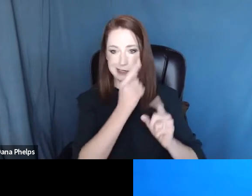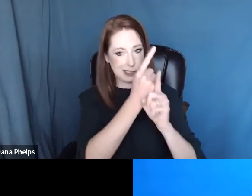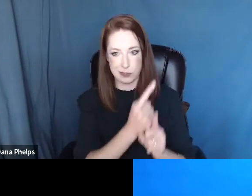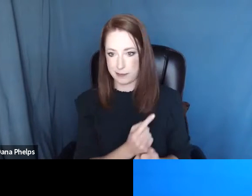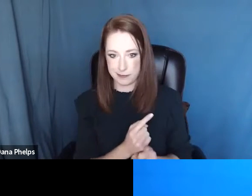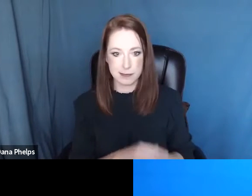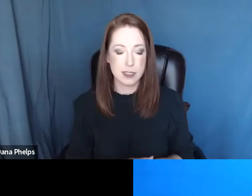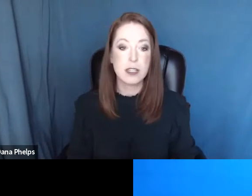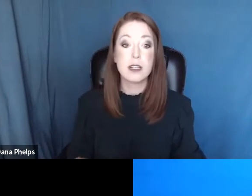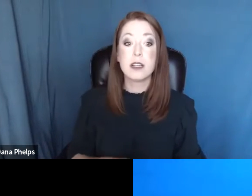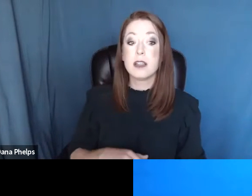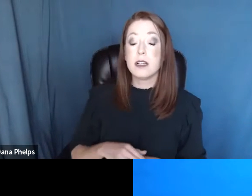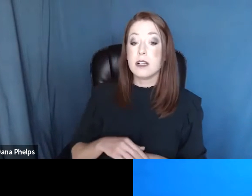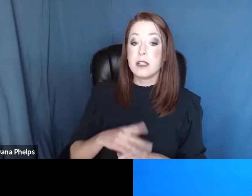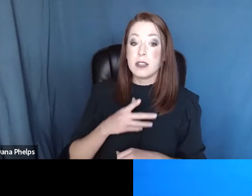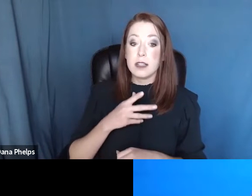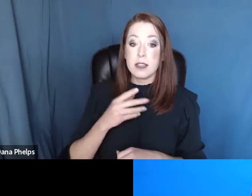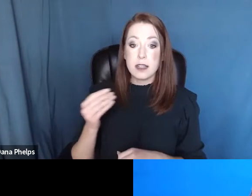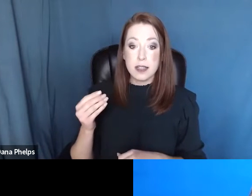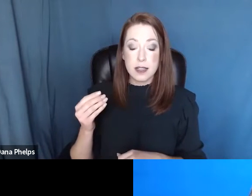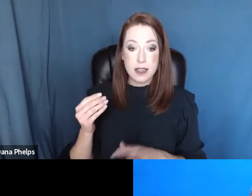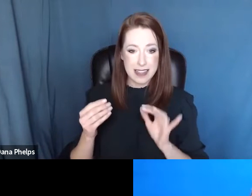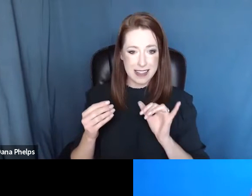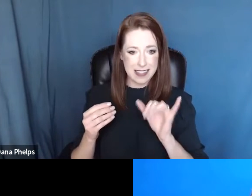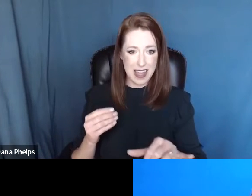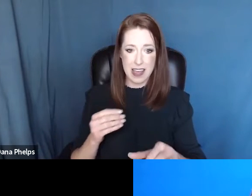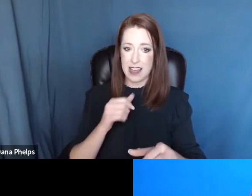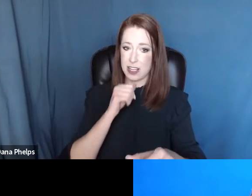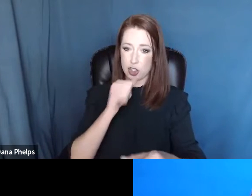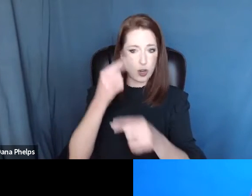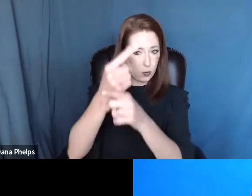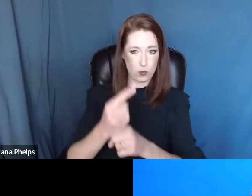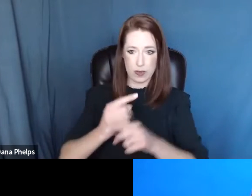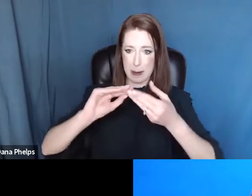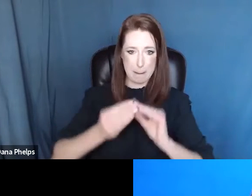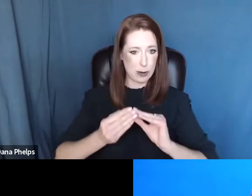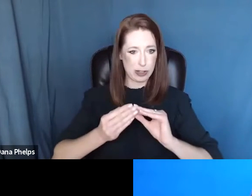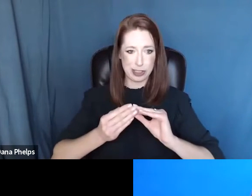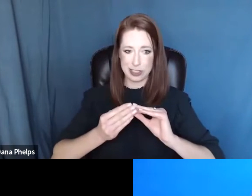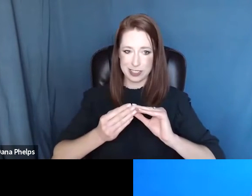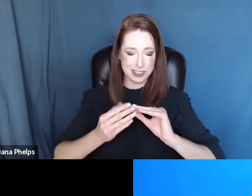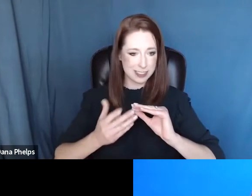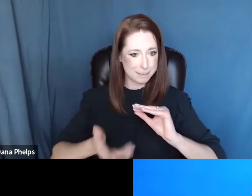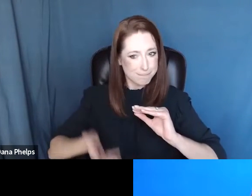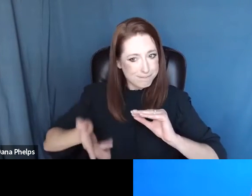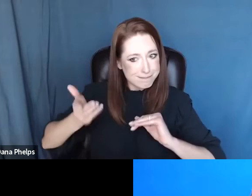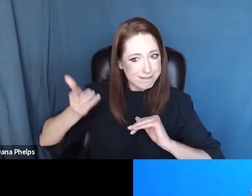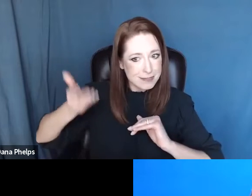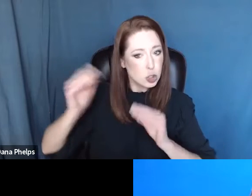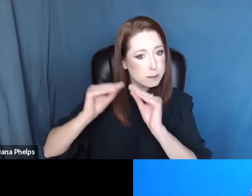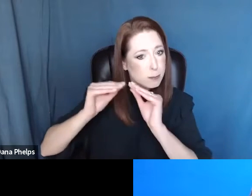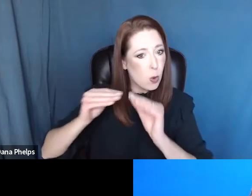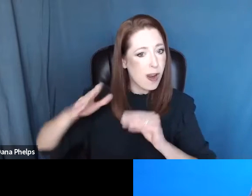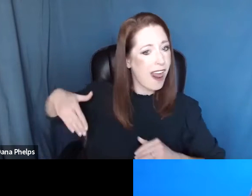But really, there's also that discrepancy is a real problem. There are deaths and cases going